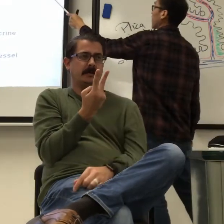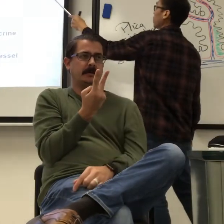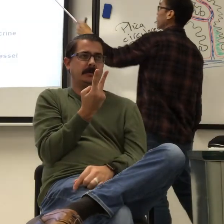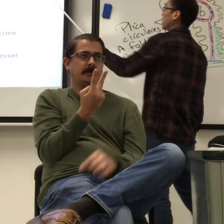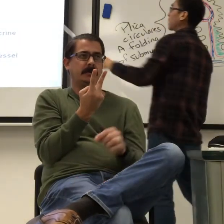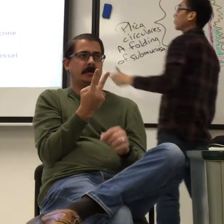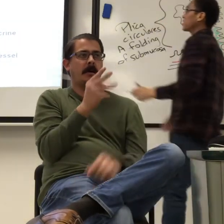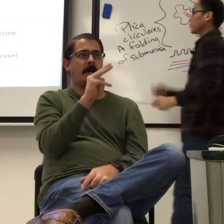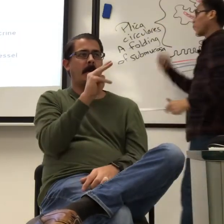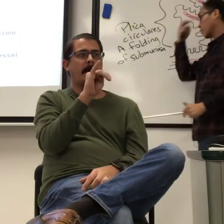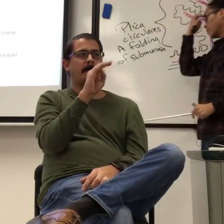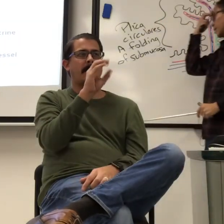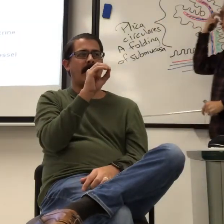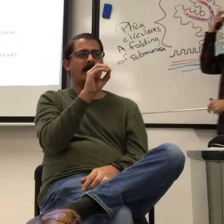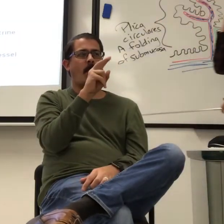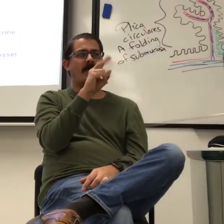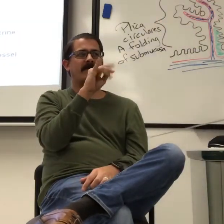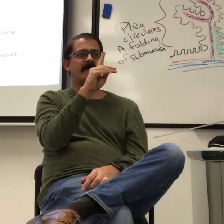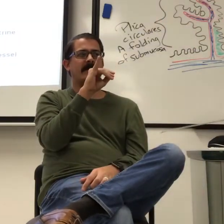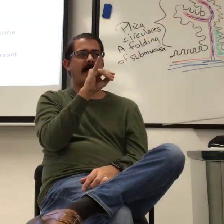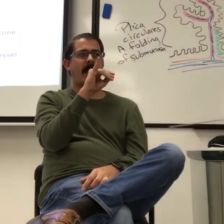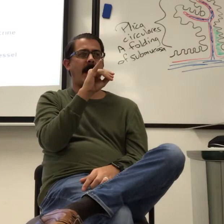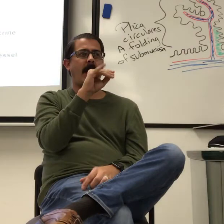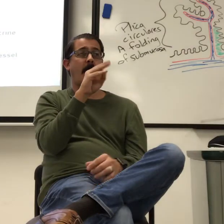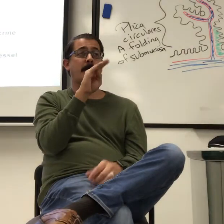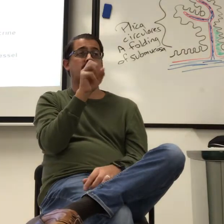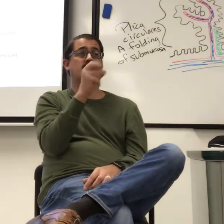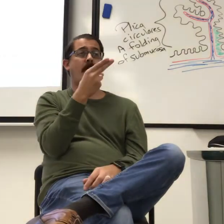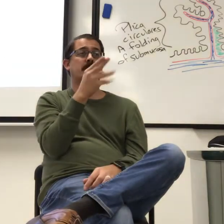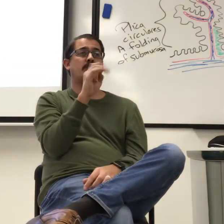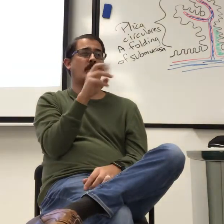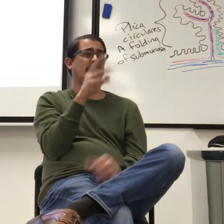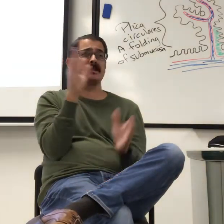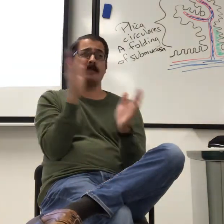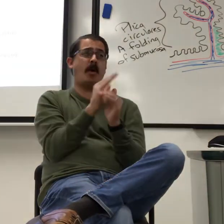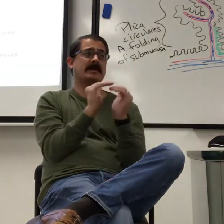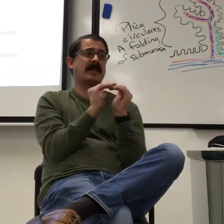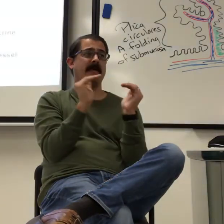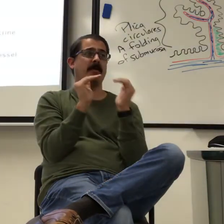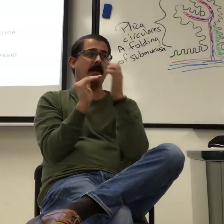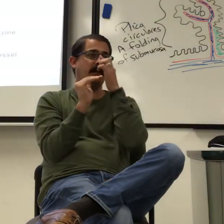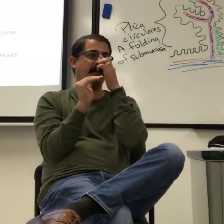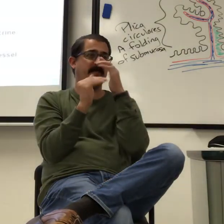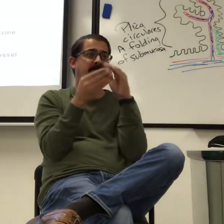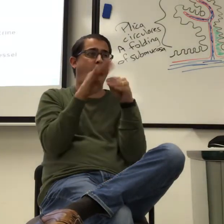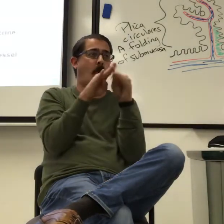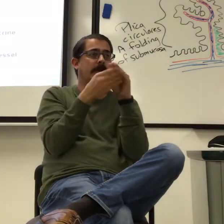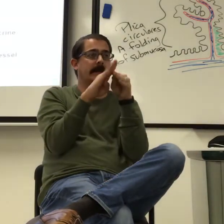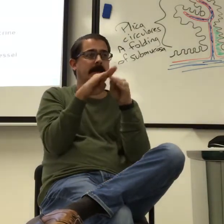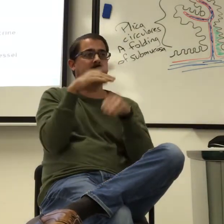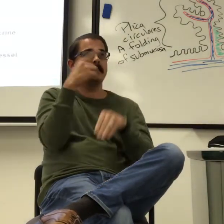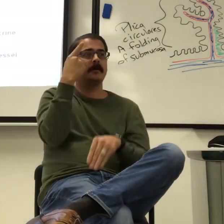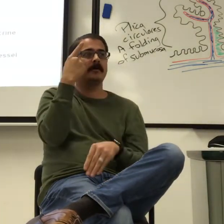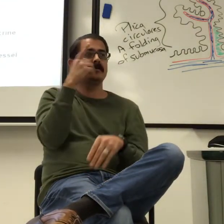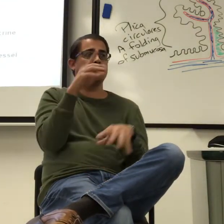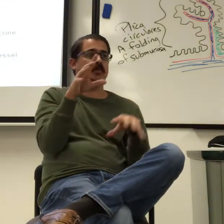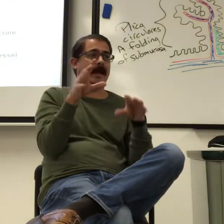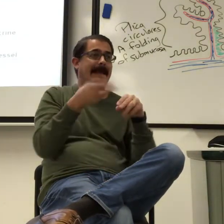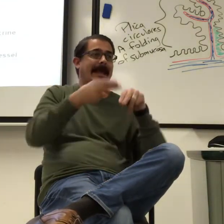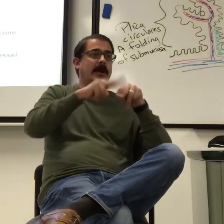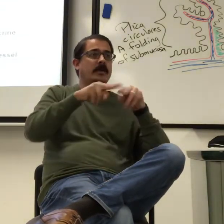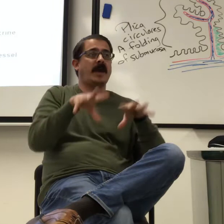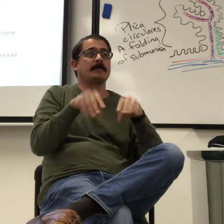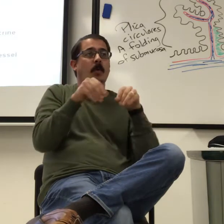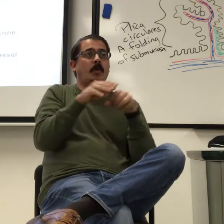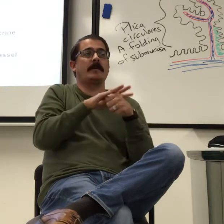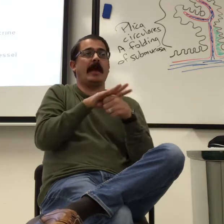the microvilli brush border is the final smallest level of folding to increase absorptive area.